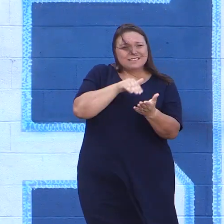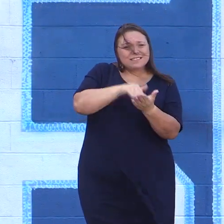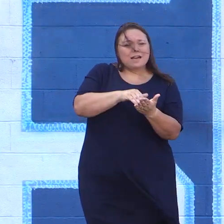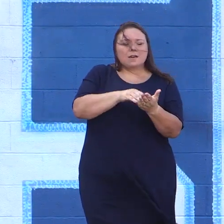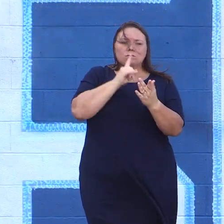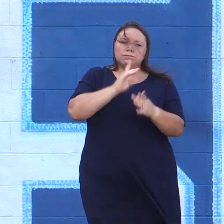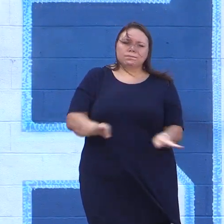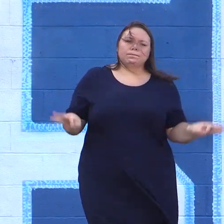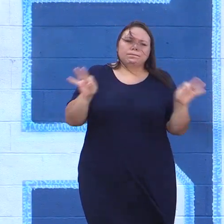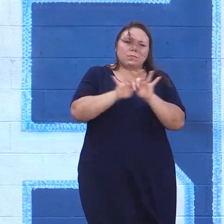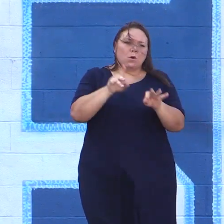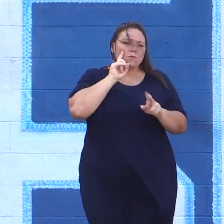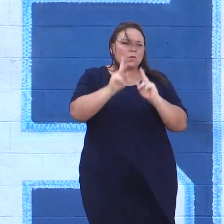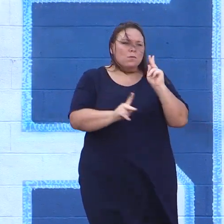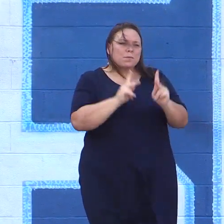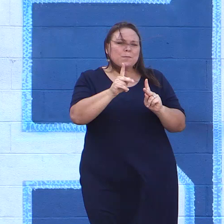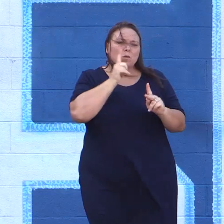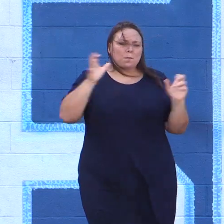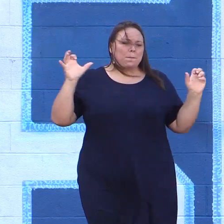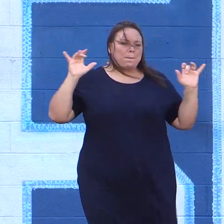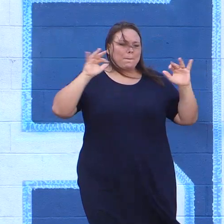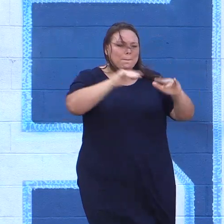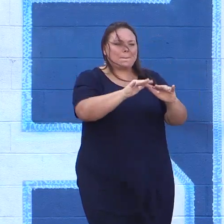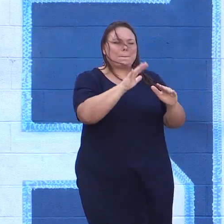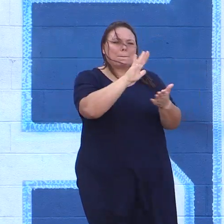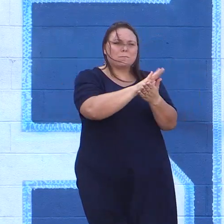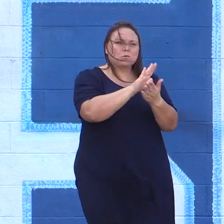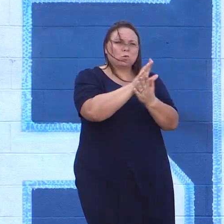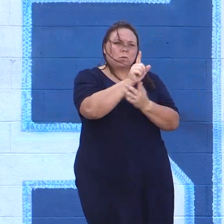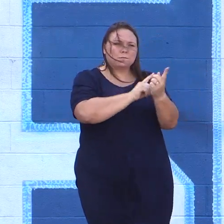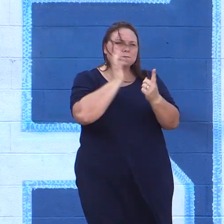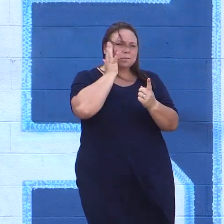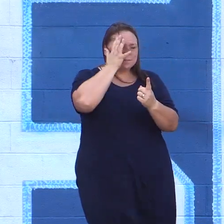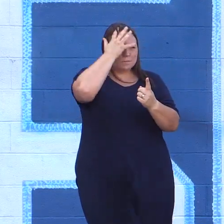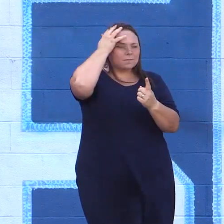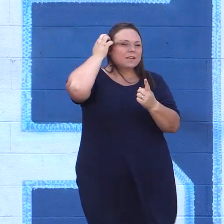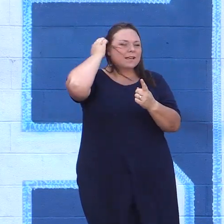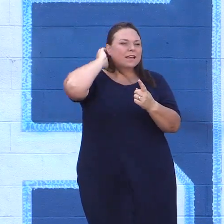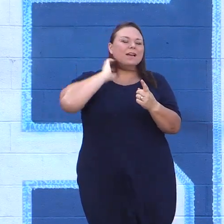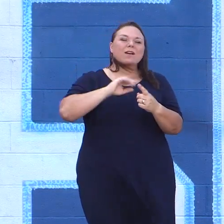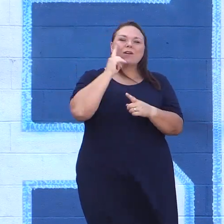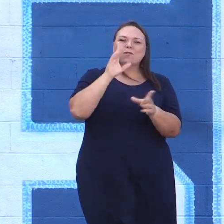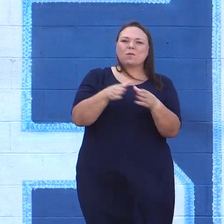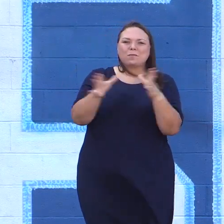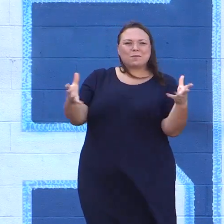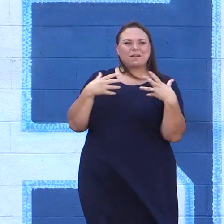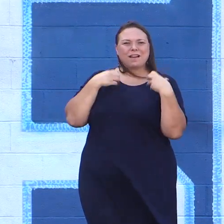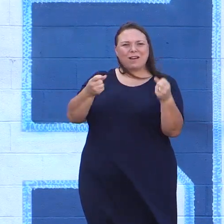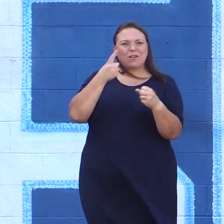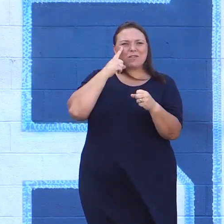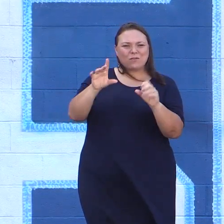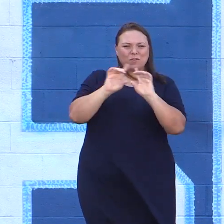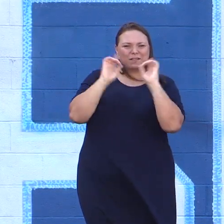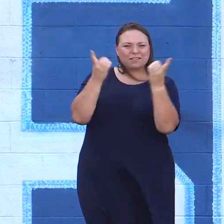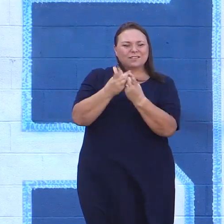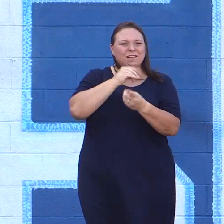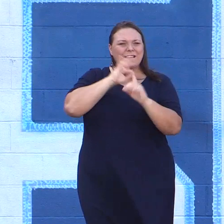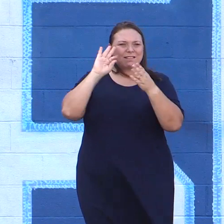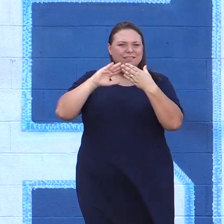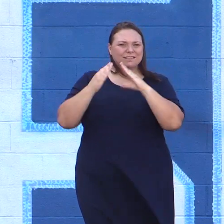a lot for our people getting back to school in person and for the public health of our school district and our